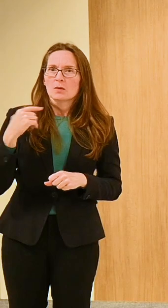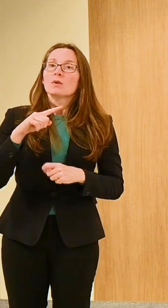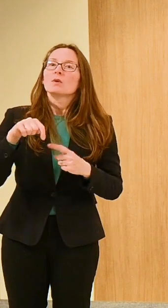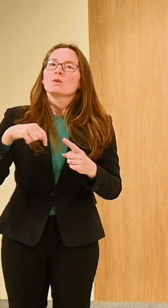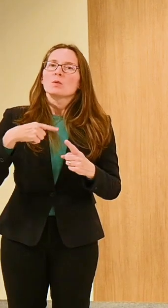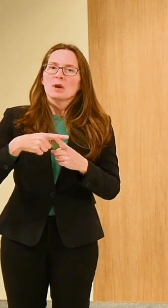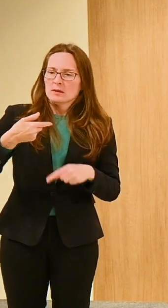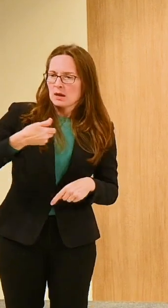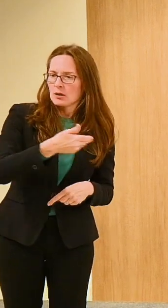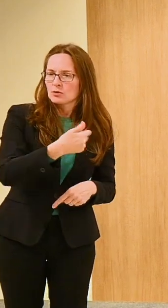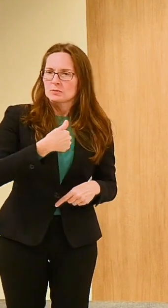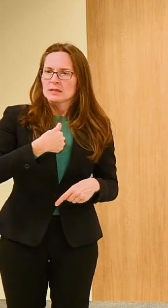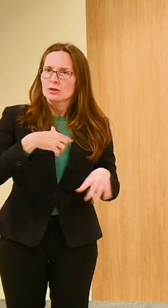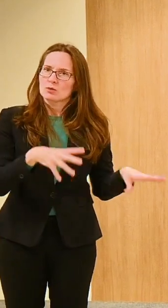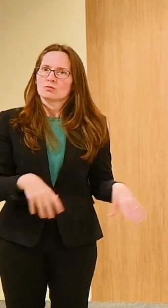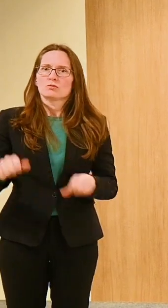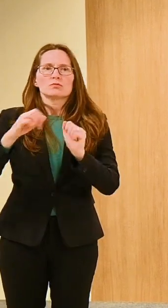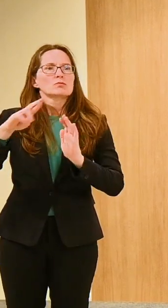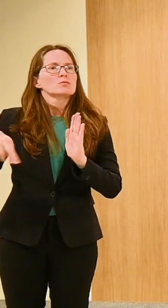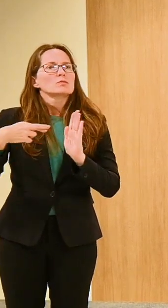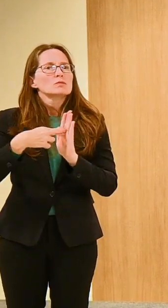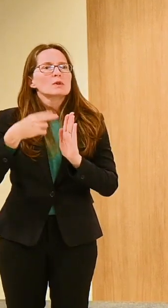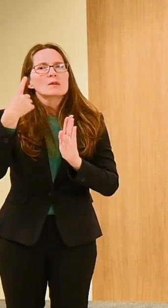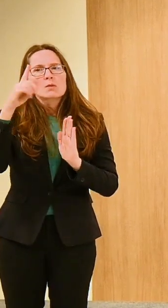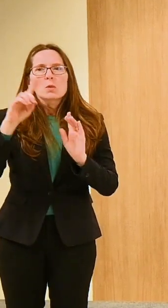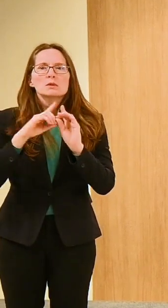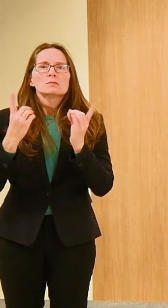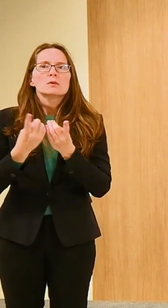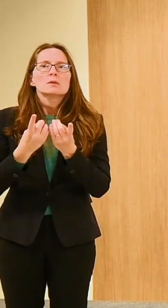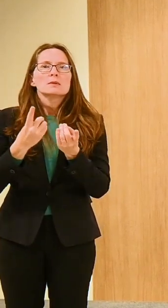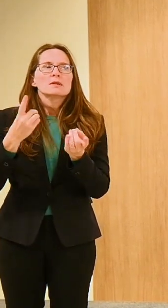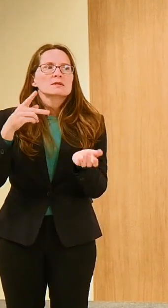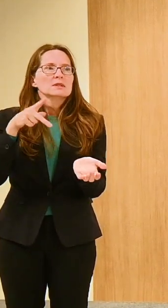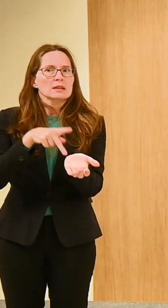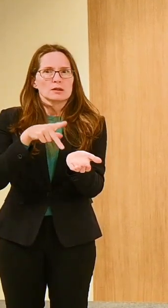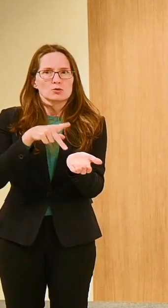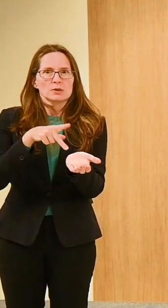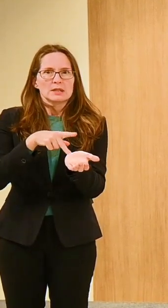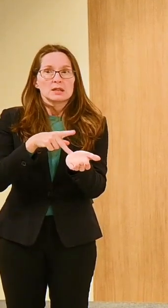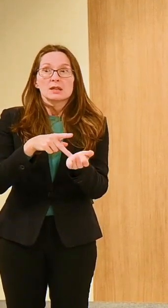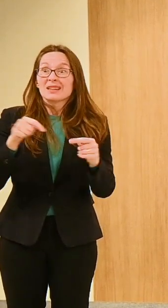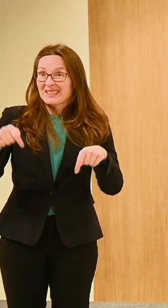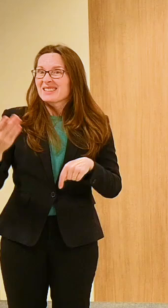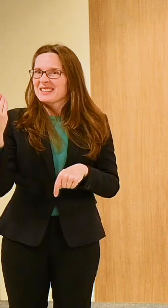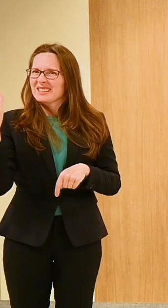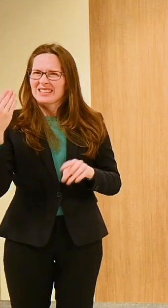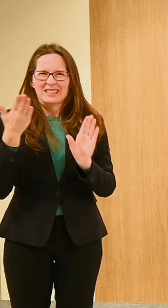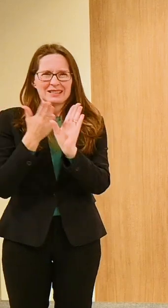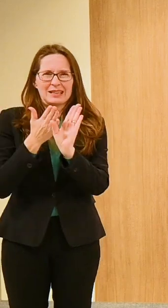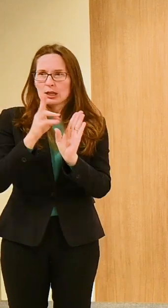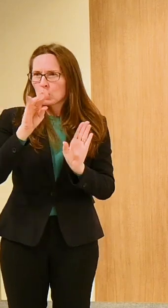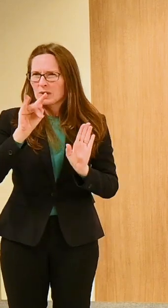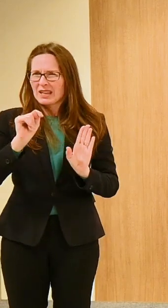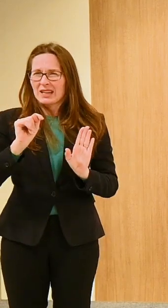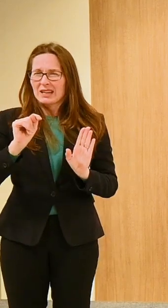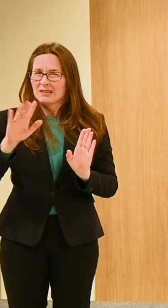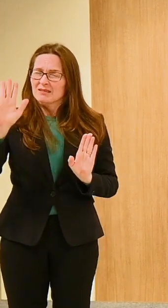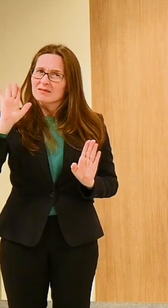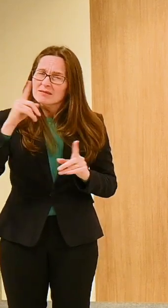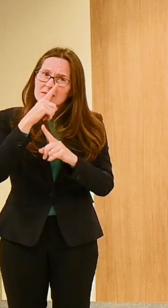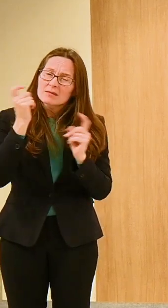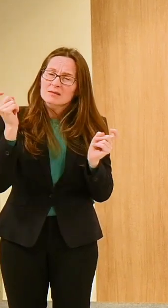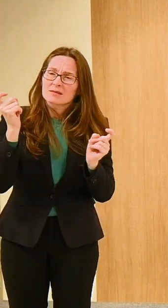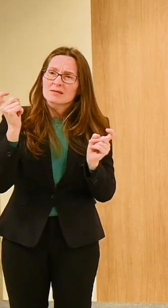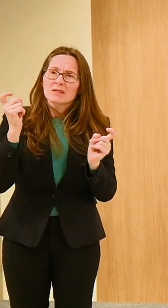of Psychiatry, this was the old psych unit. It was awful. It was not designed well for safety. It was